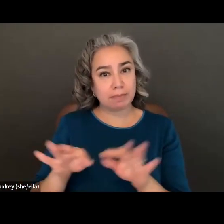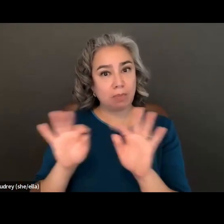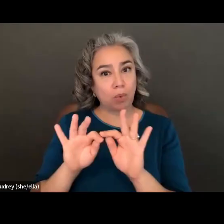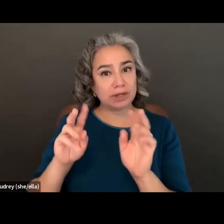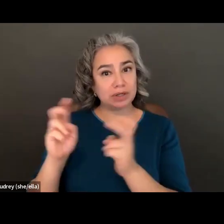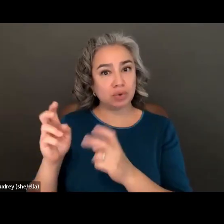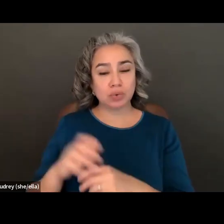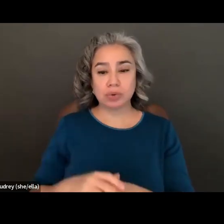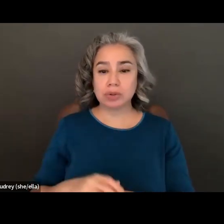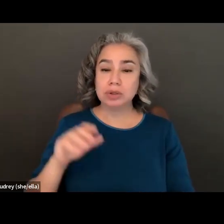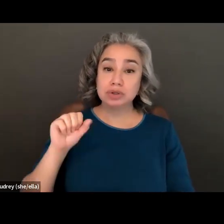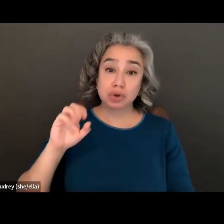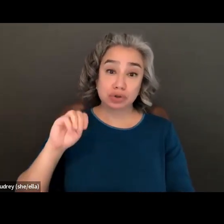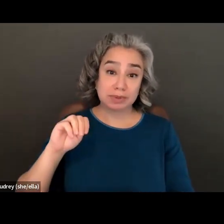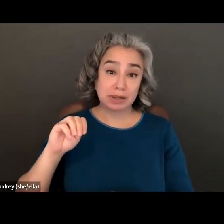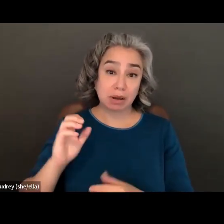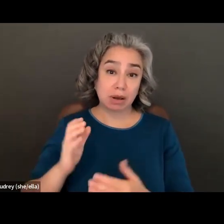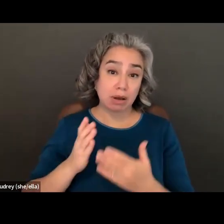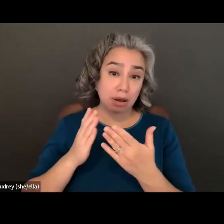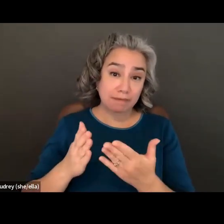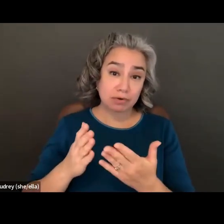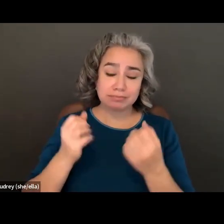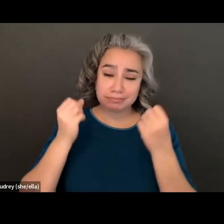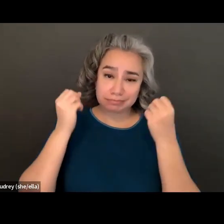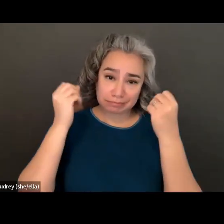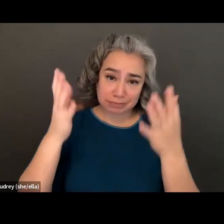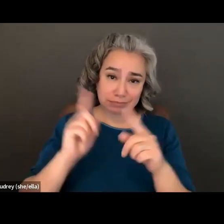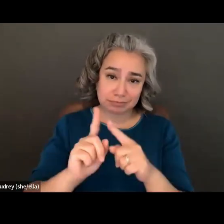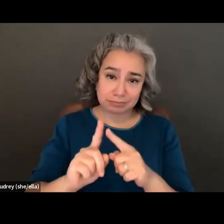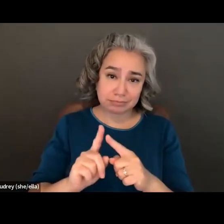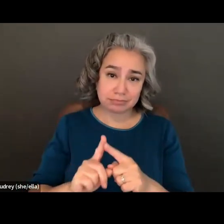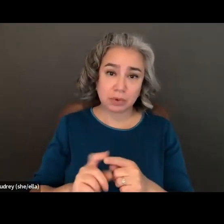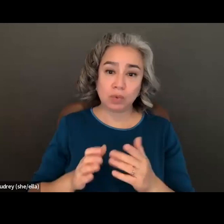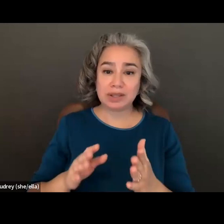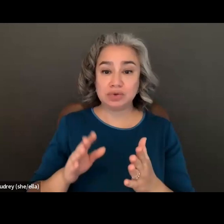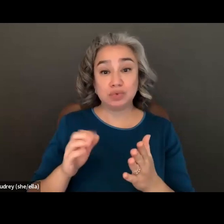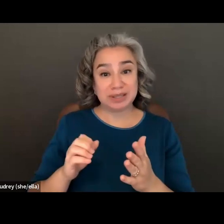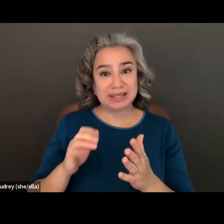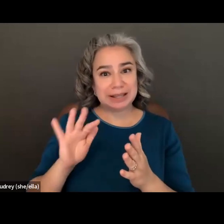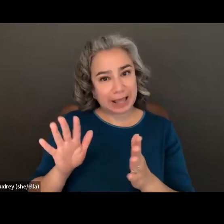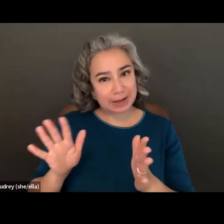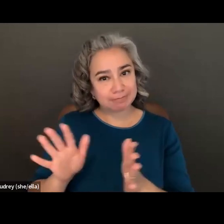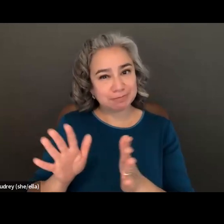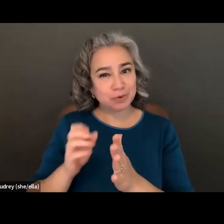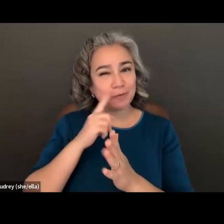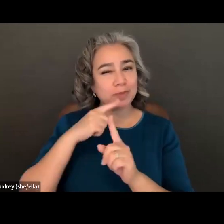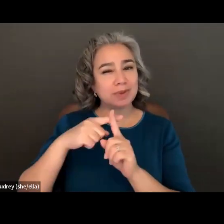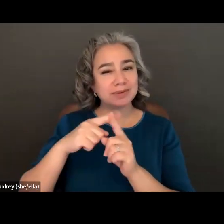media offer countless ways to be a force for good.